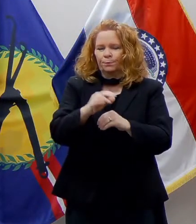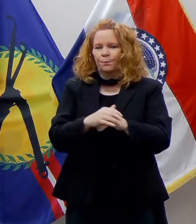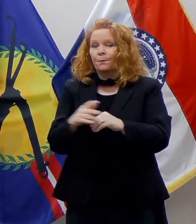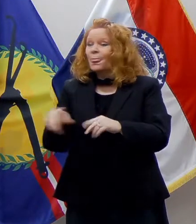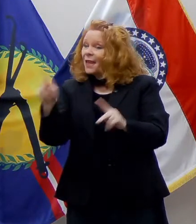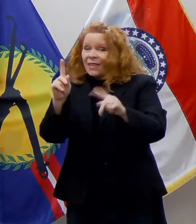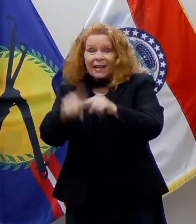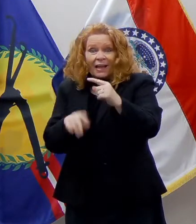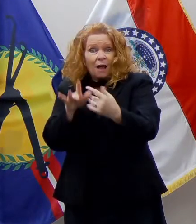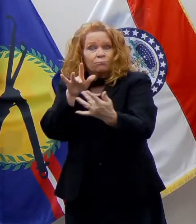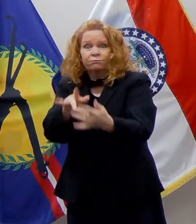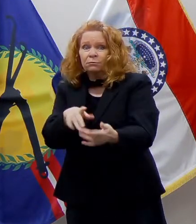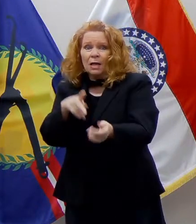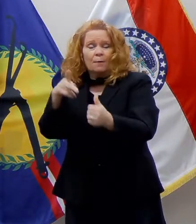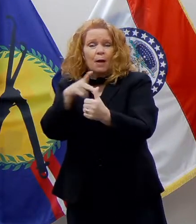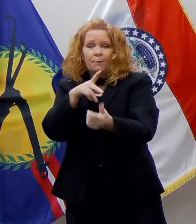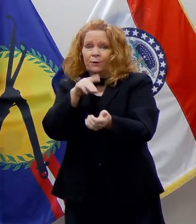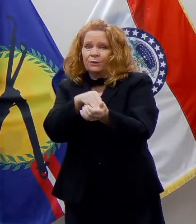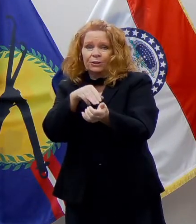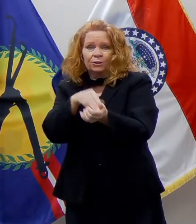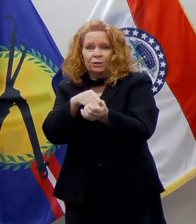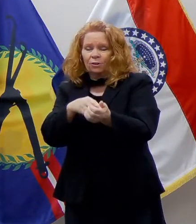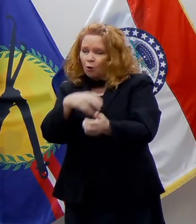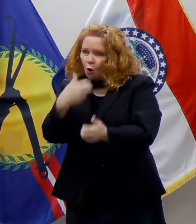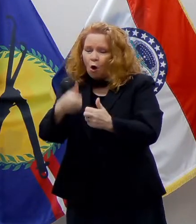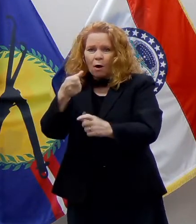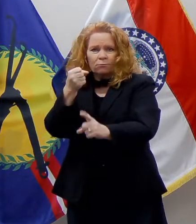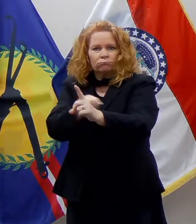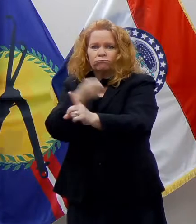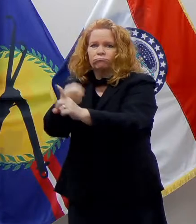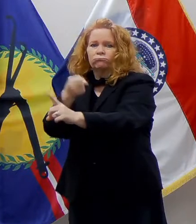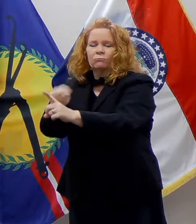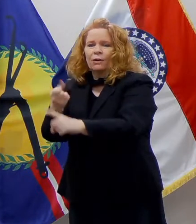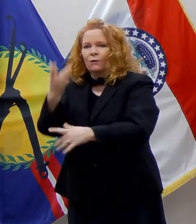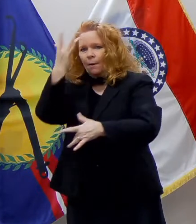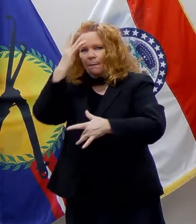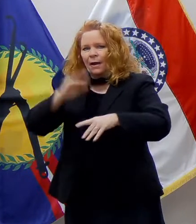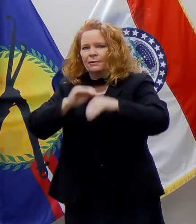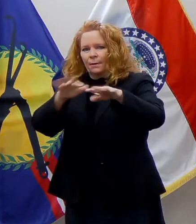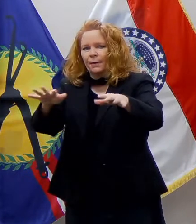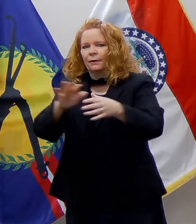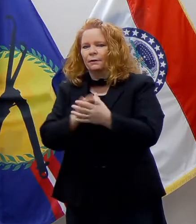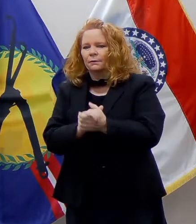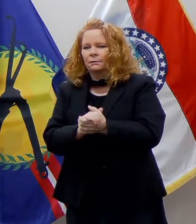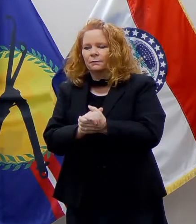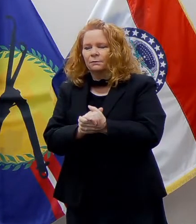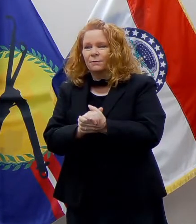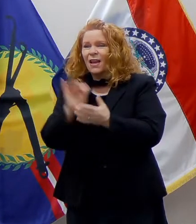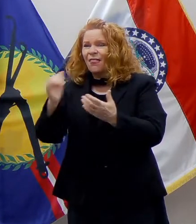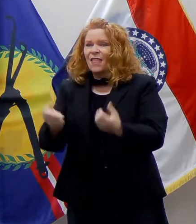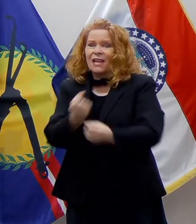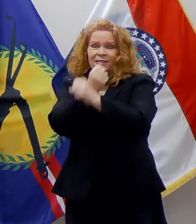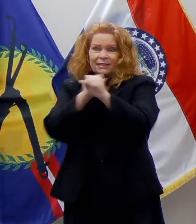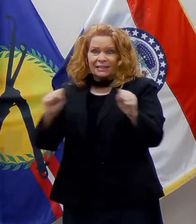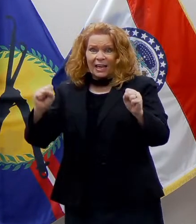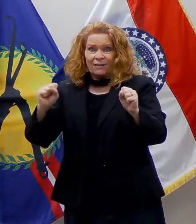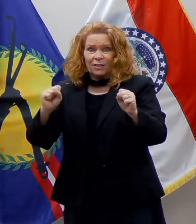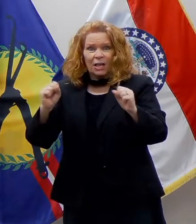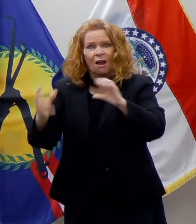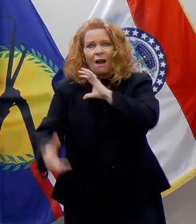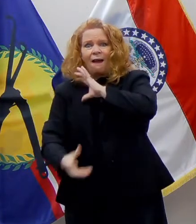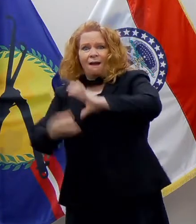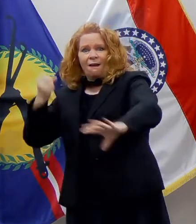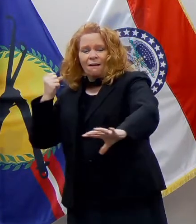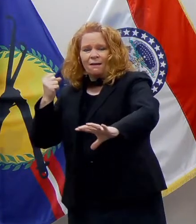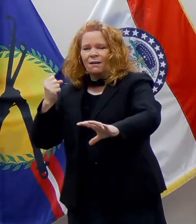physician, those who have been hit the hardest by the pandemic. Pulling away the safety net of thousands of Missourians is